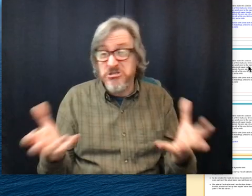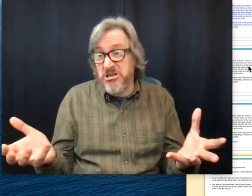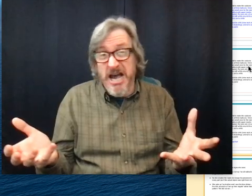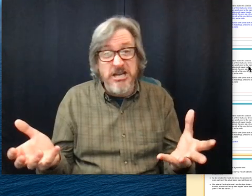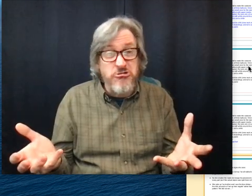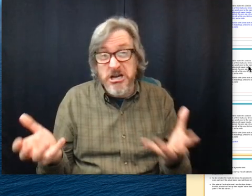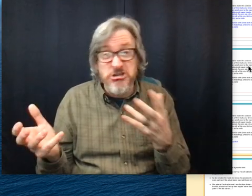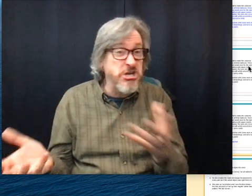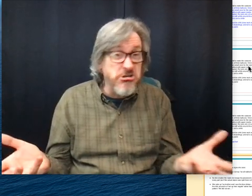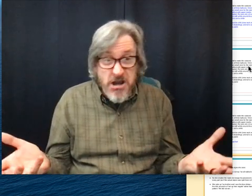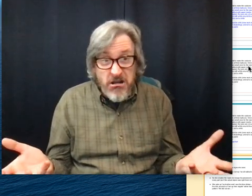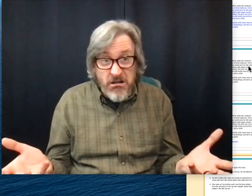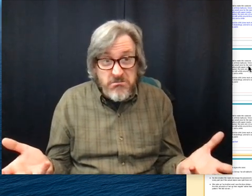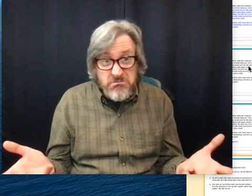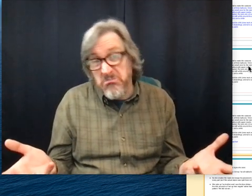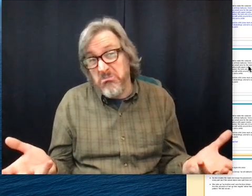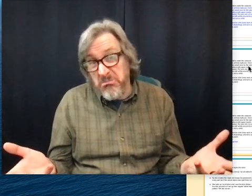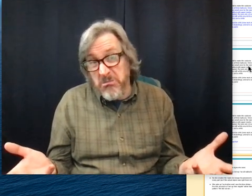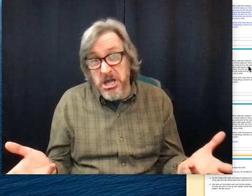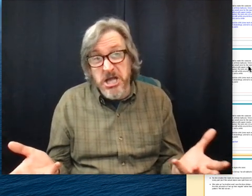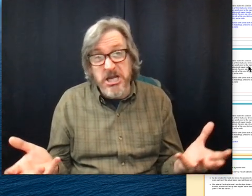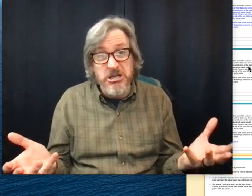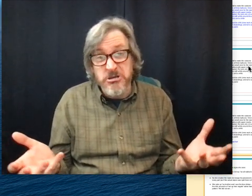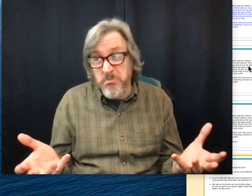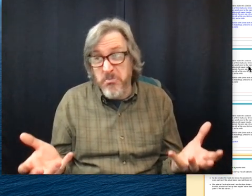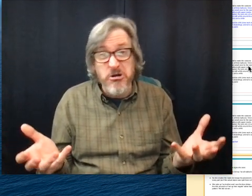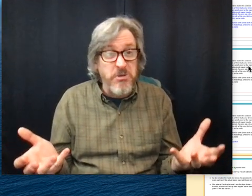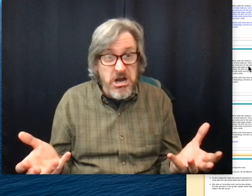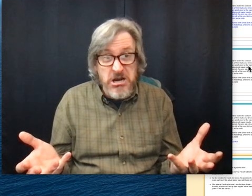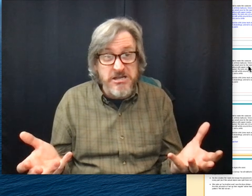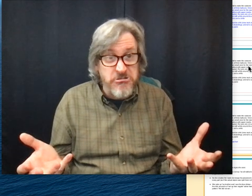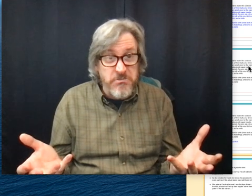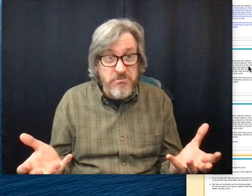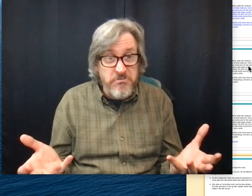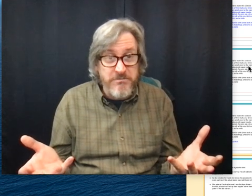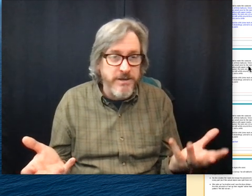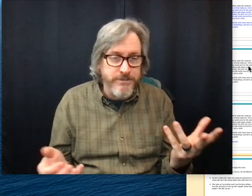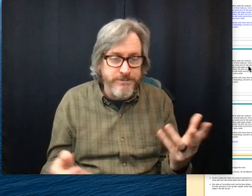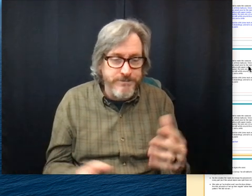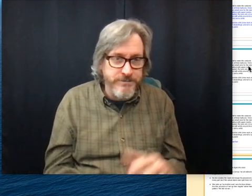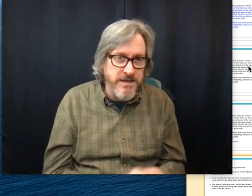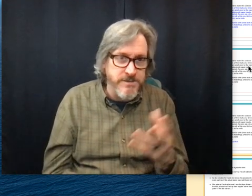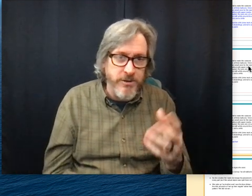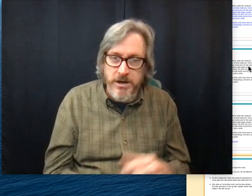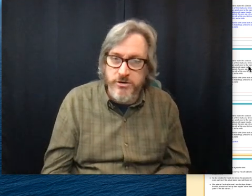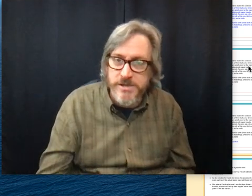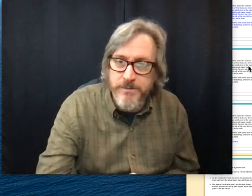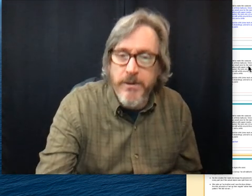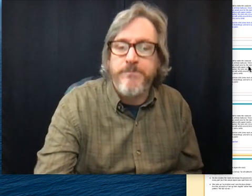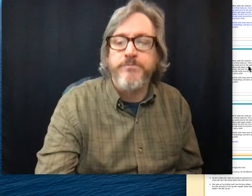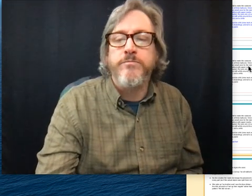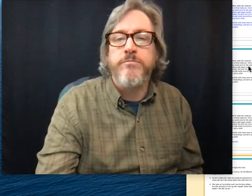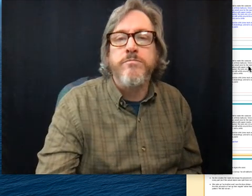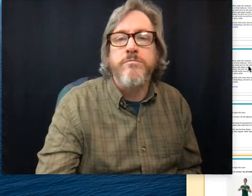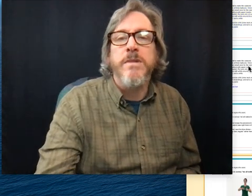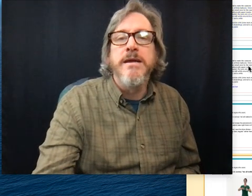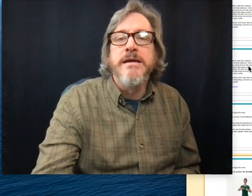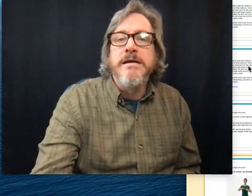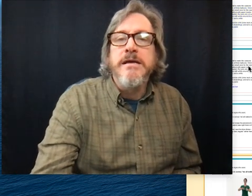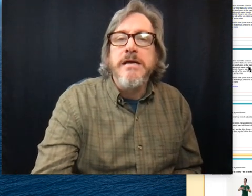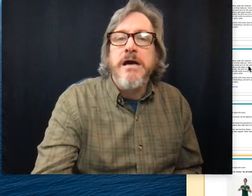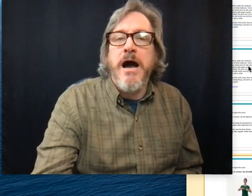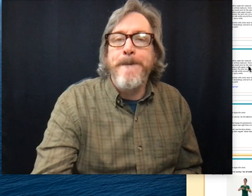Because I drink ginger ale and I eat butter pecan ice cream. That doesn't make one interesting. Anyway.